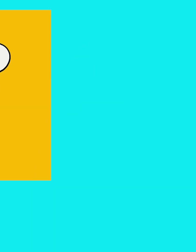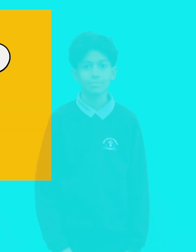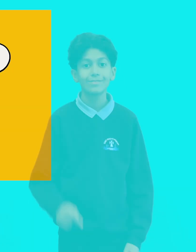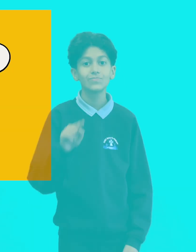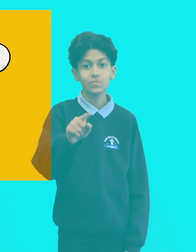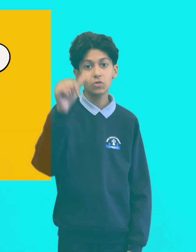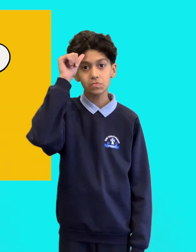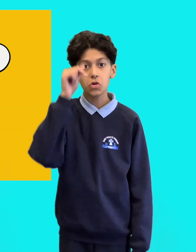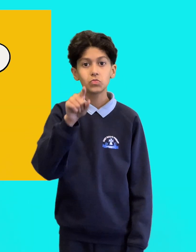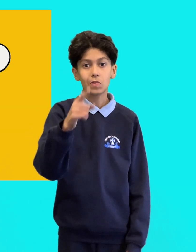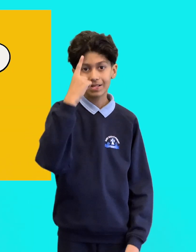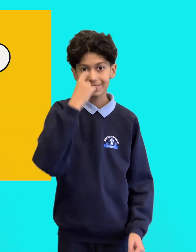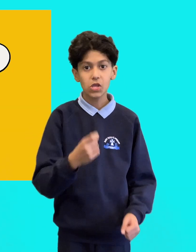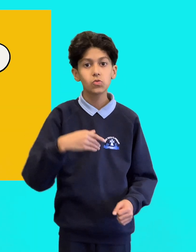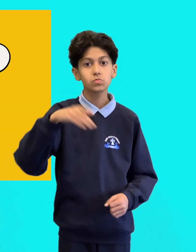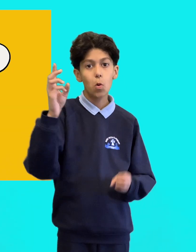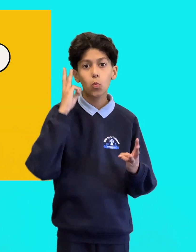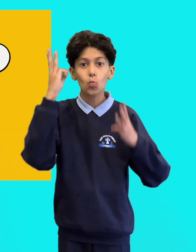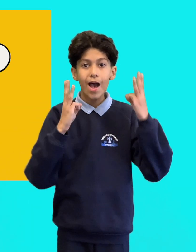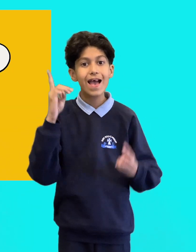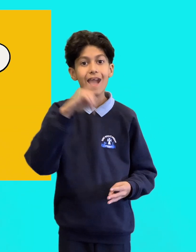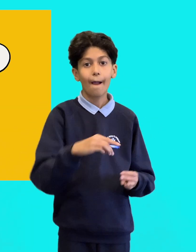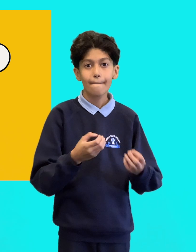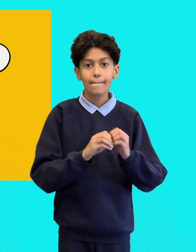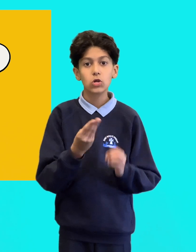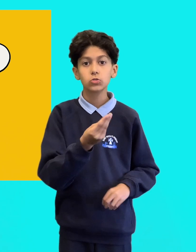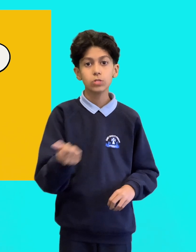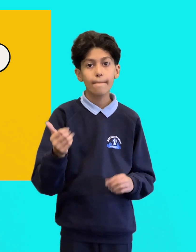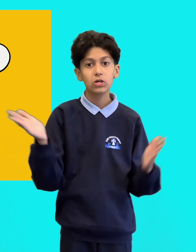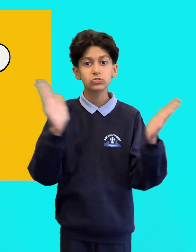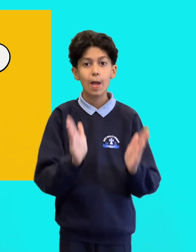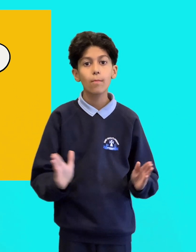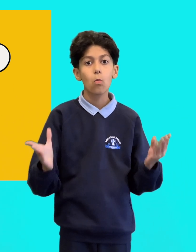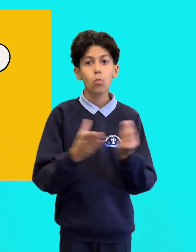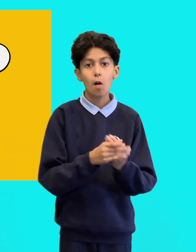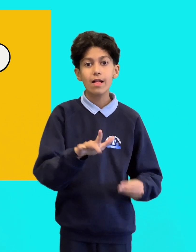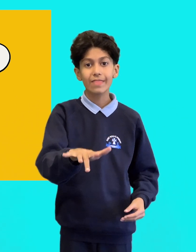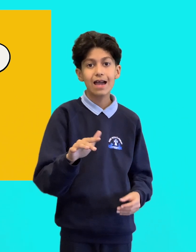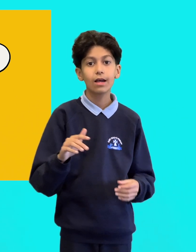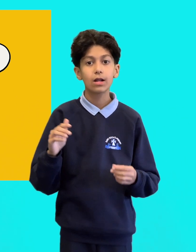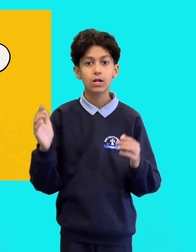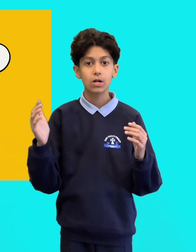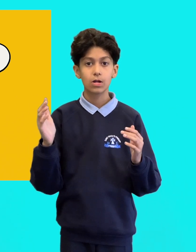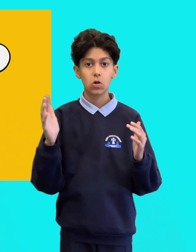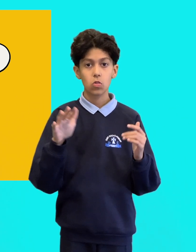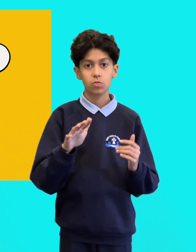"You know, you could go wild and make some masks with those shapes," said Auntie Molly.